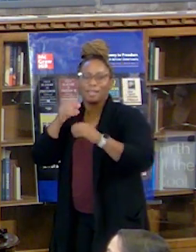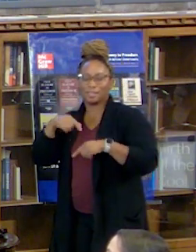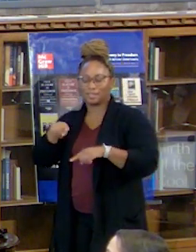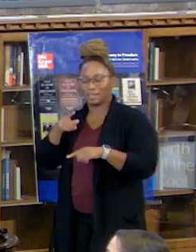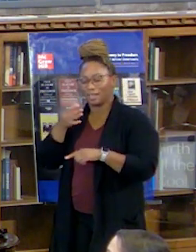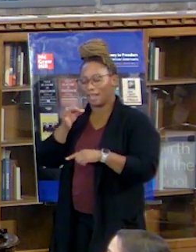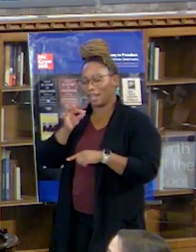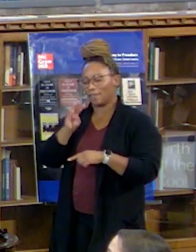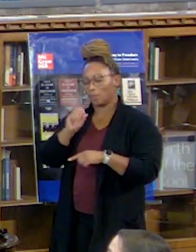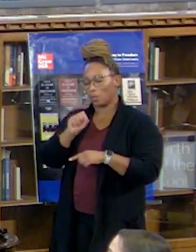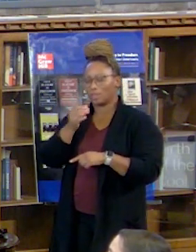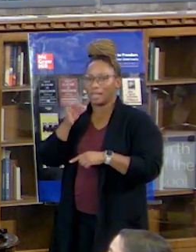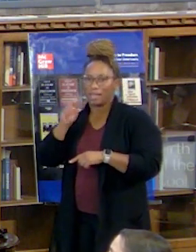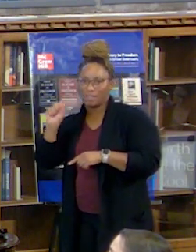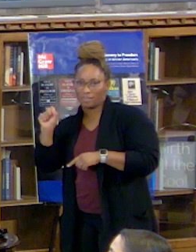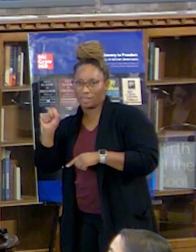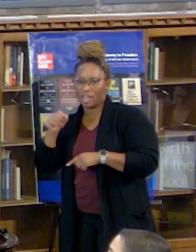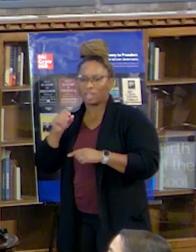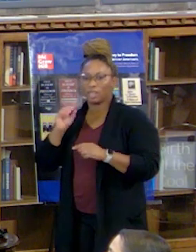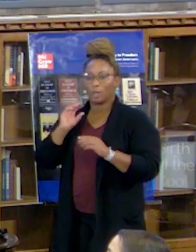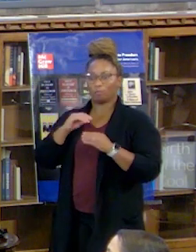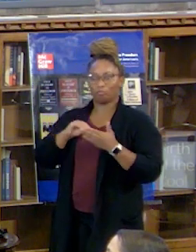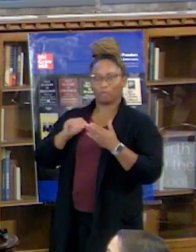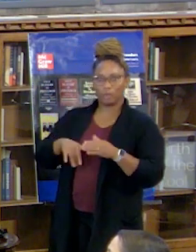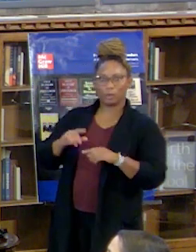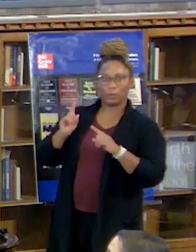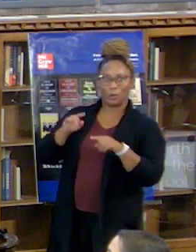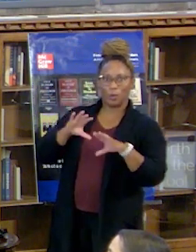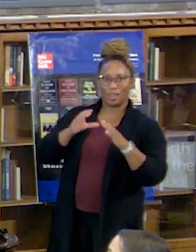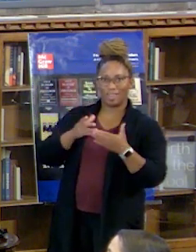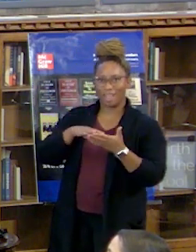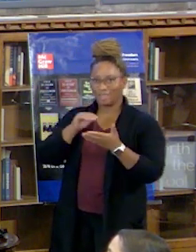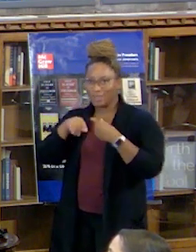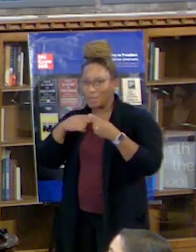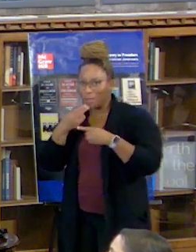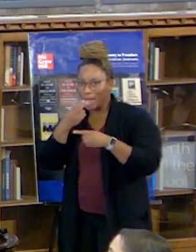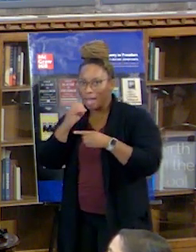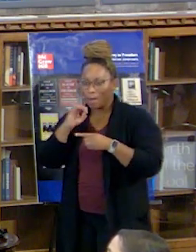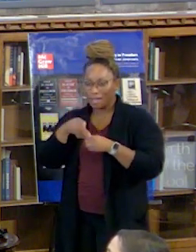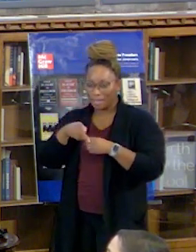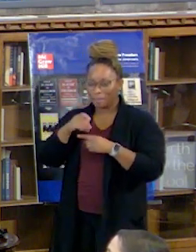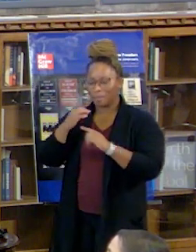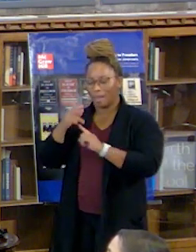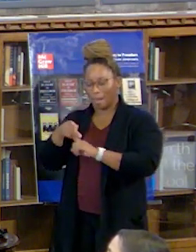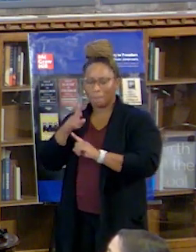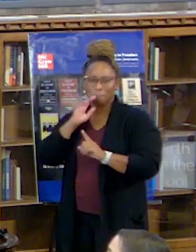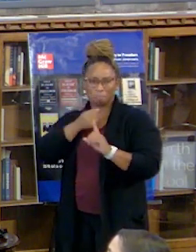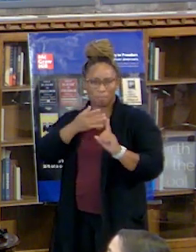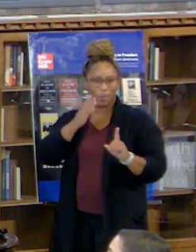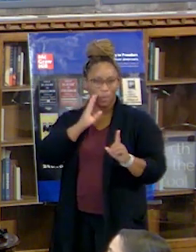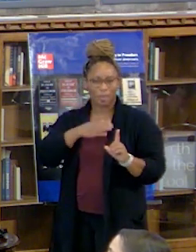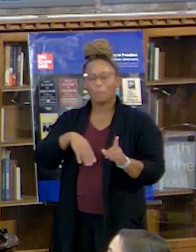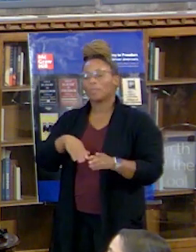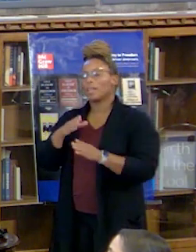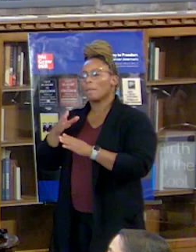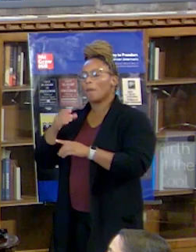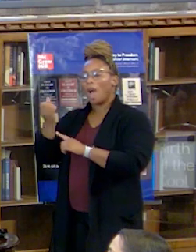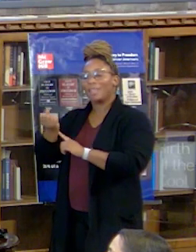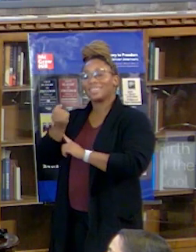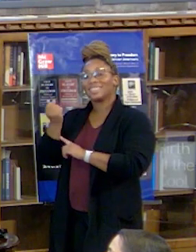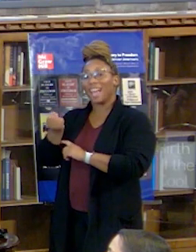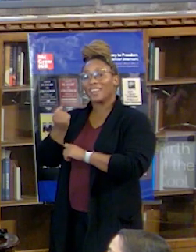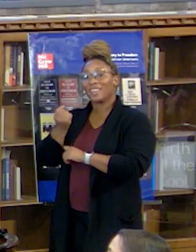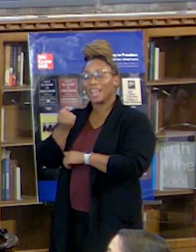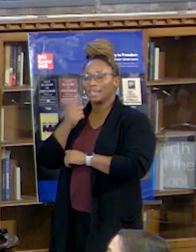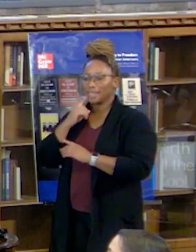1940s and 50s so students would be in classes learning about hip hop and we'll talk about that in a second um but on Saturdays they